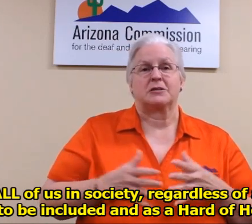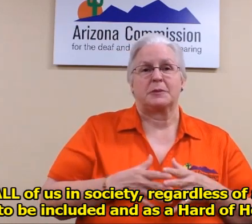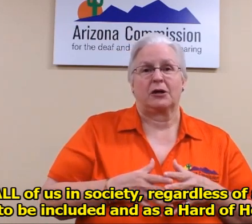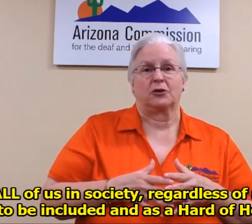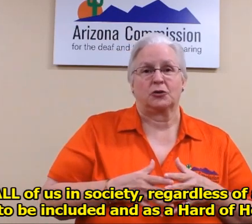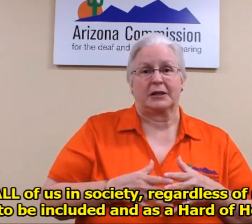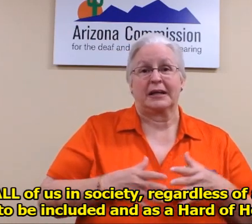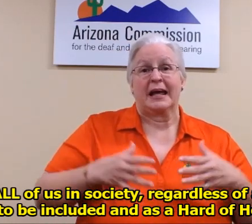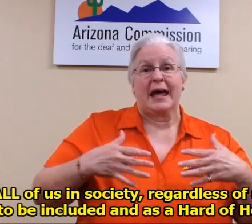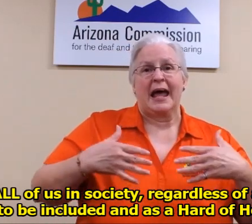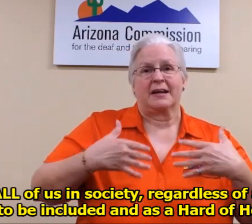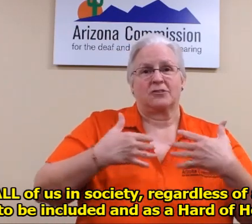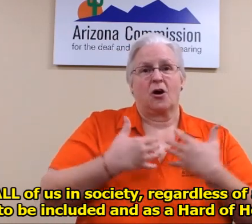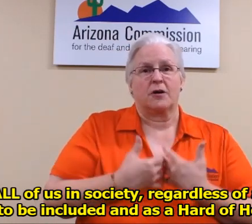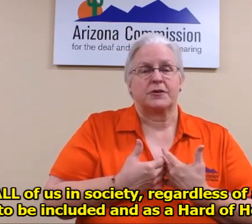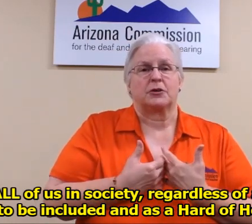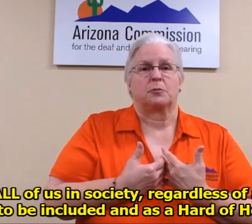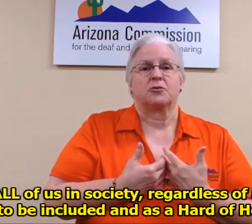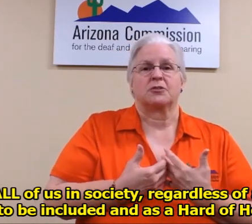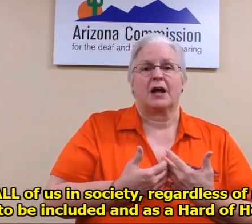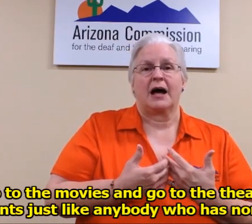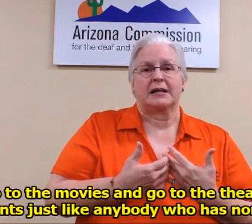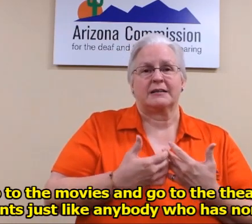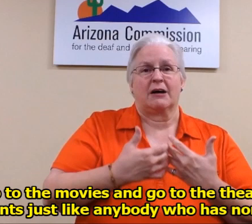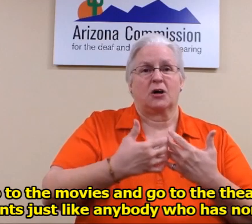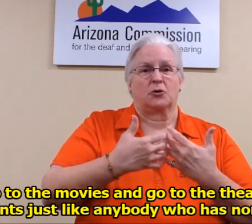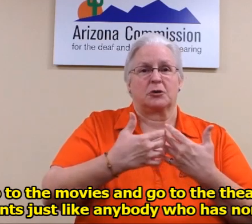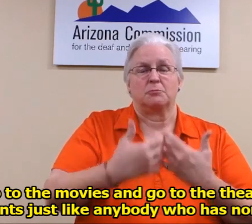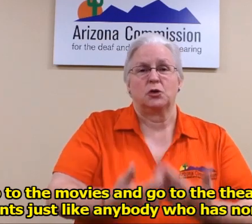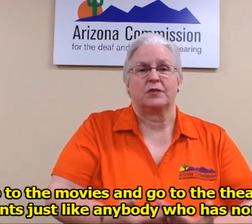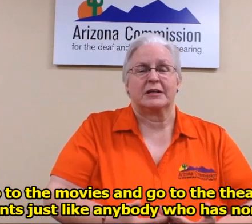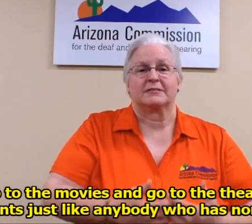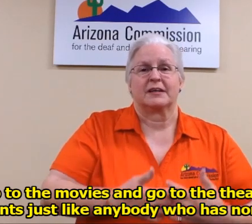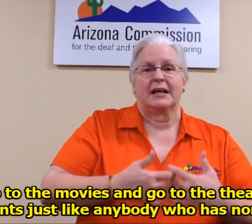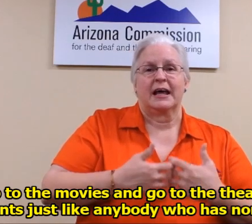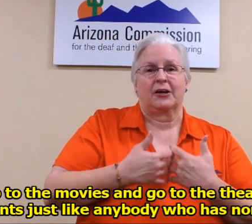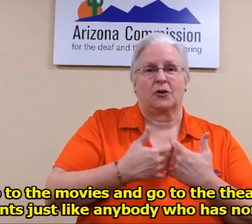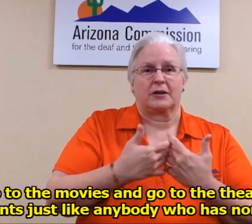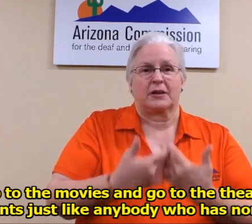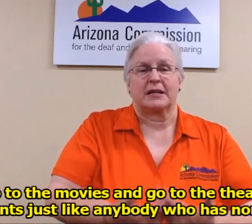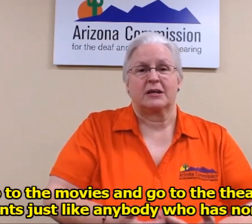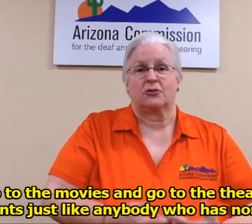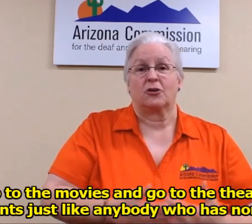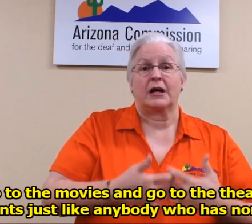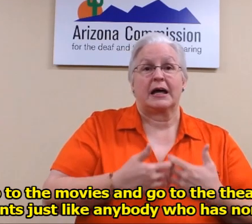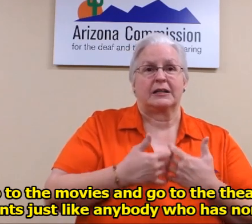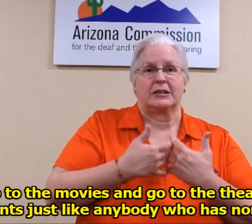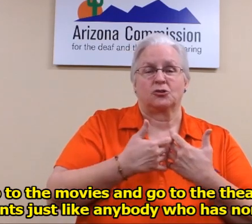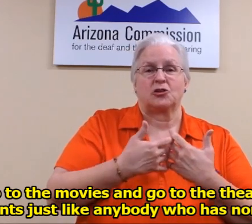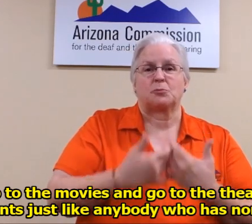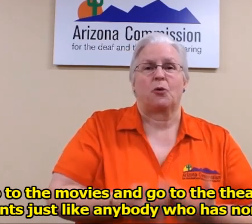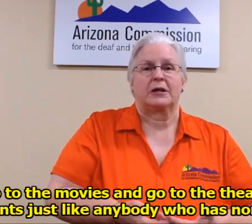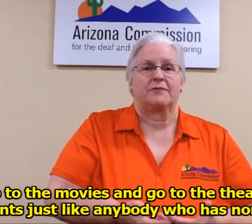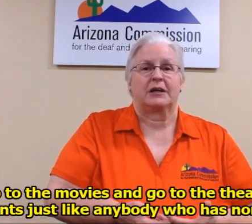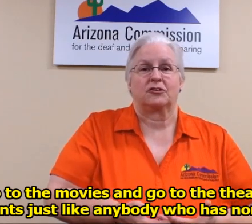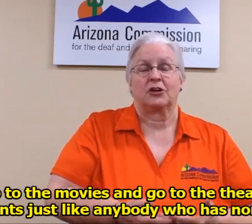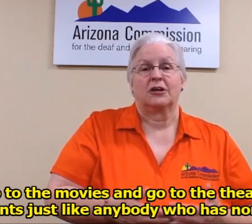to be included, and as a hard of hearing person, I can now go to the movies and go to the theater and enjoy sporting events, just